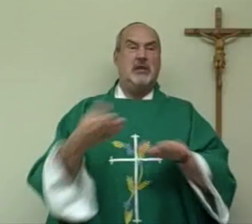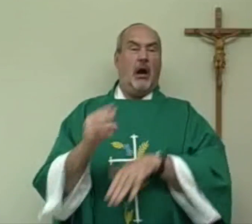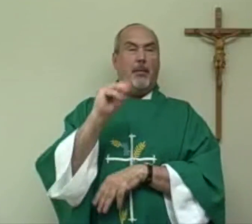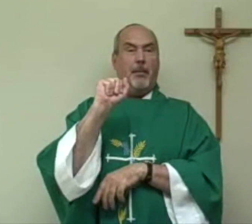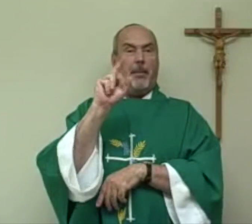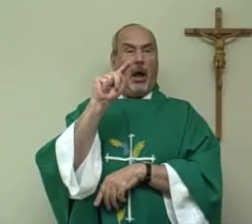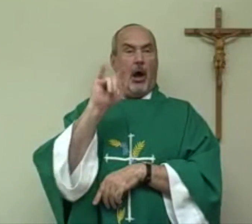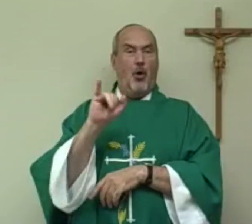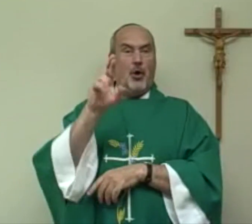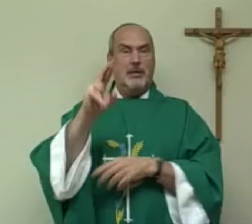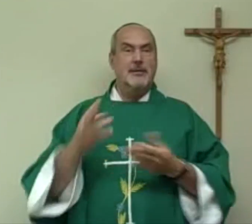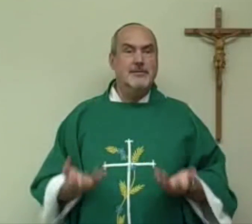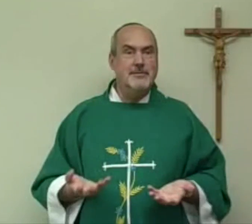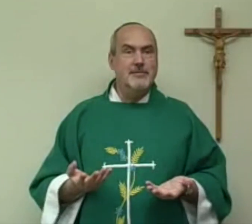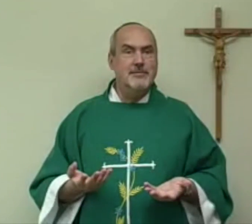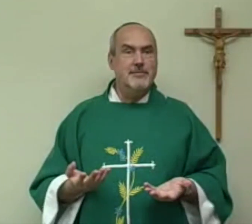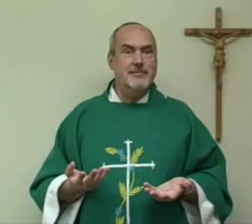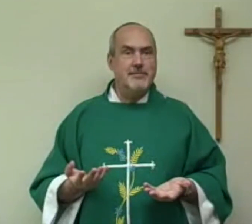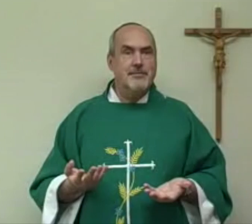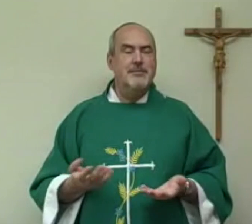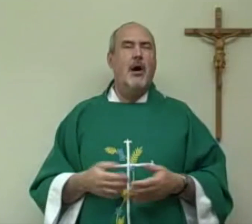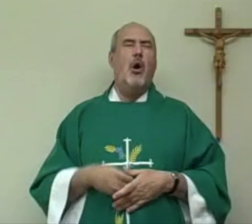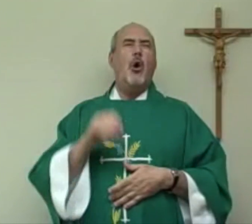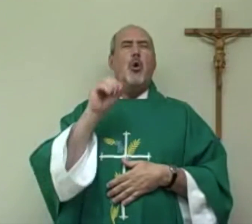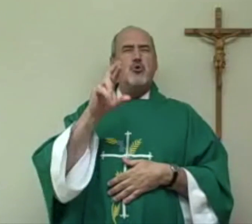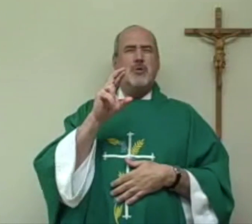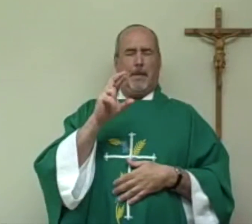throats and killed them. So they all died as martyrs.